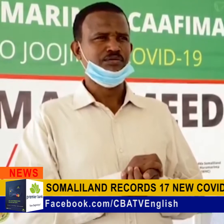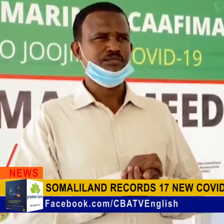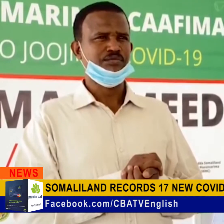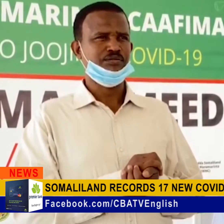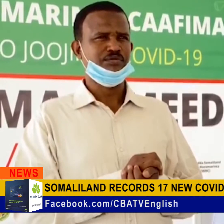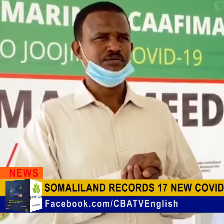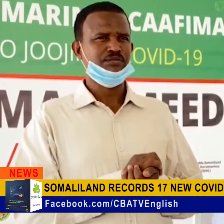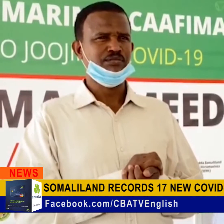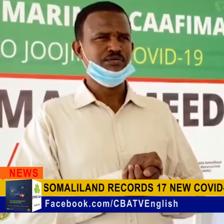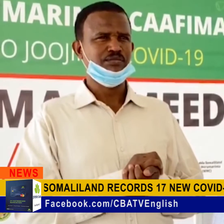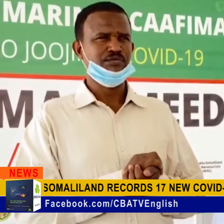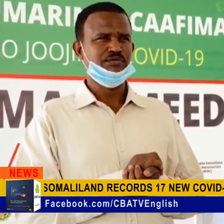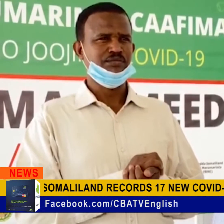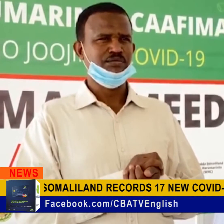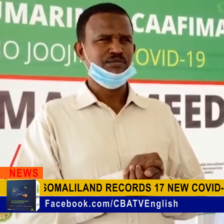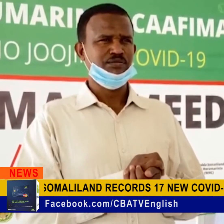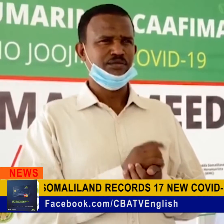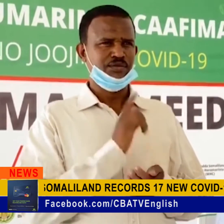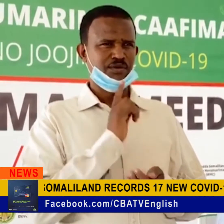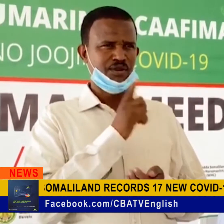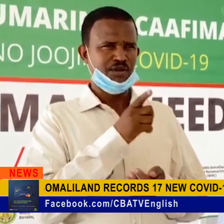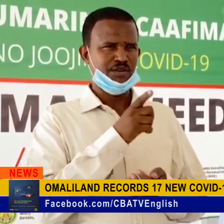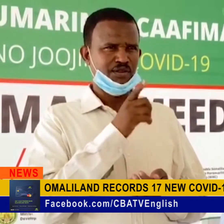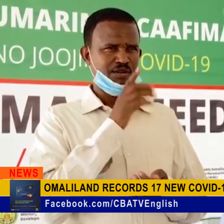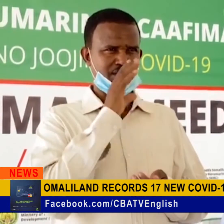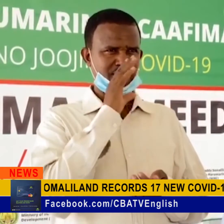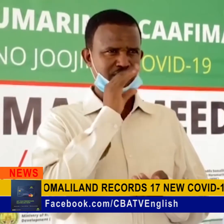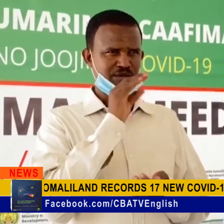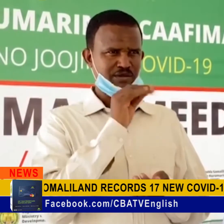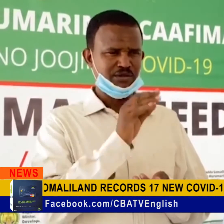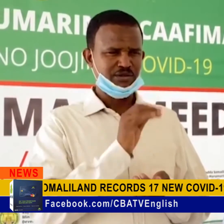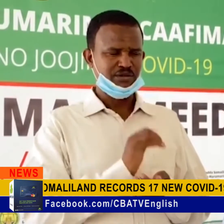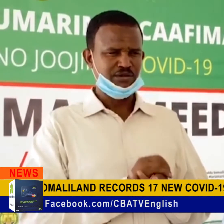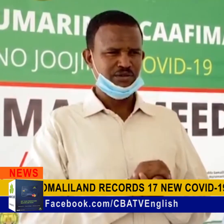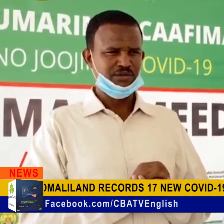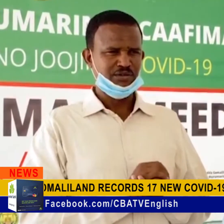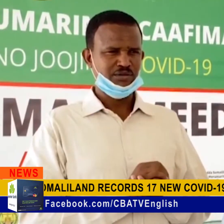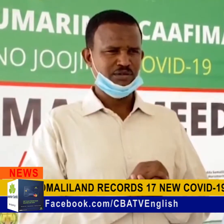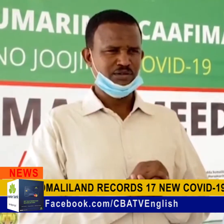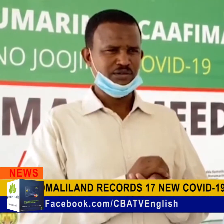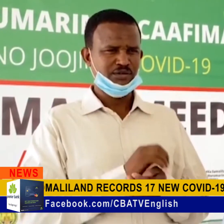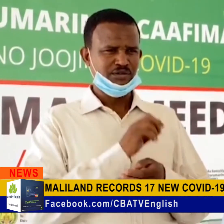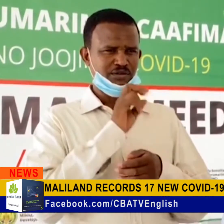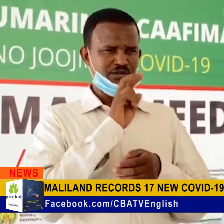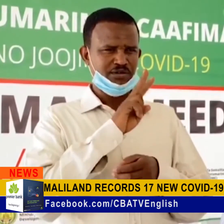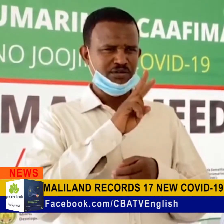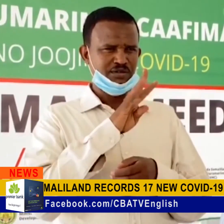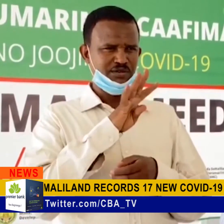hadii aan markaa idin siiyo hormarka